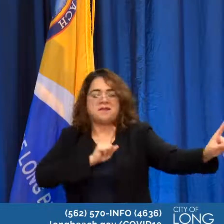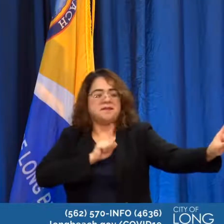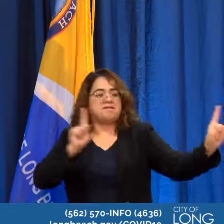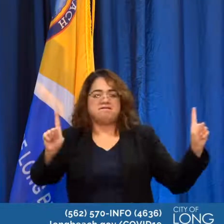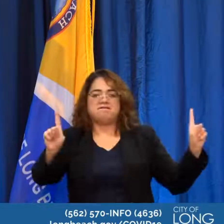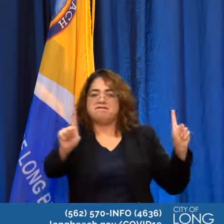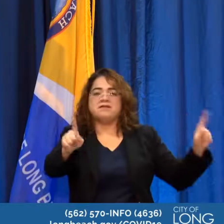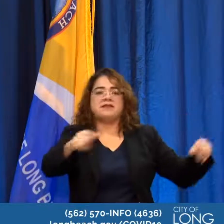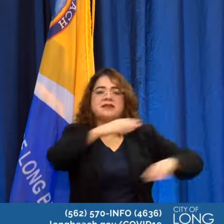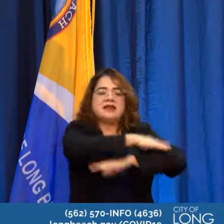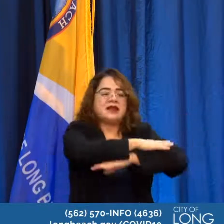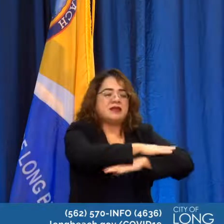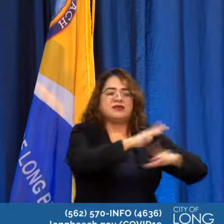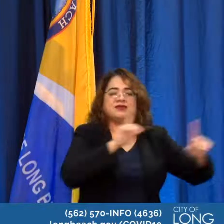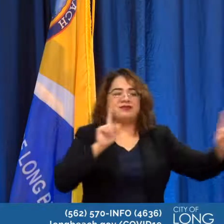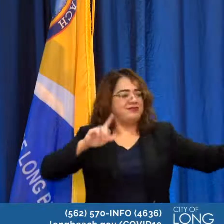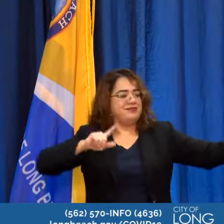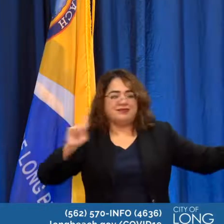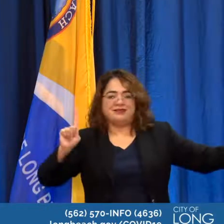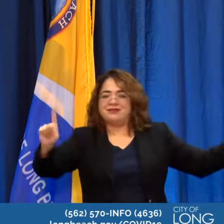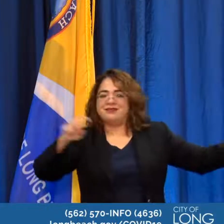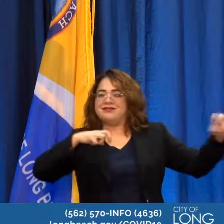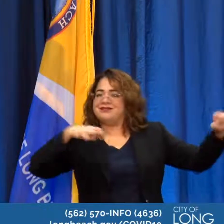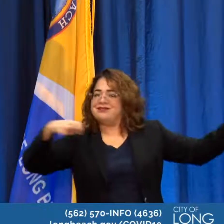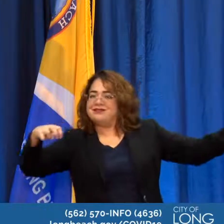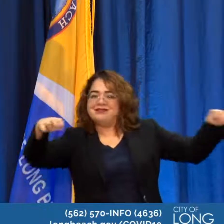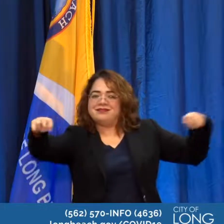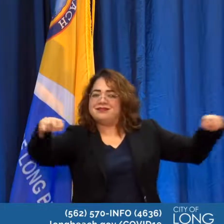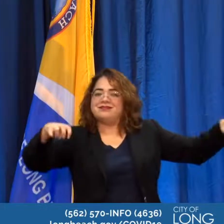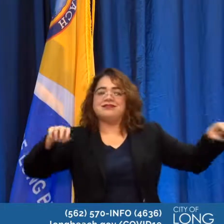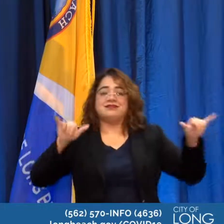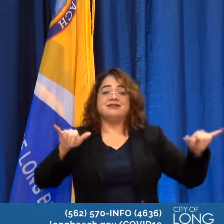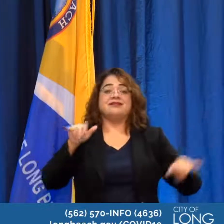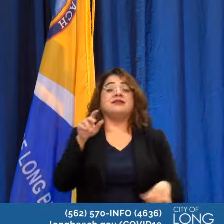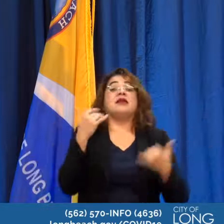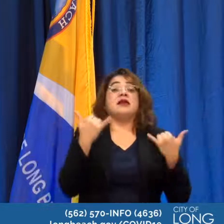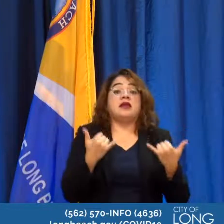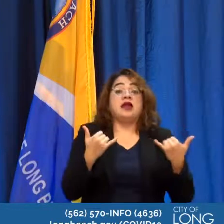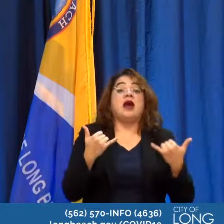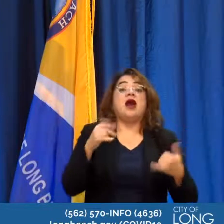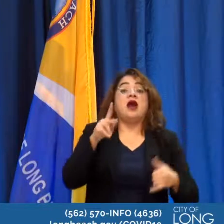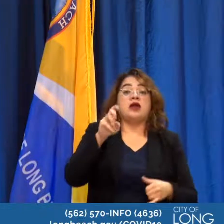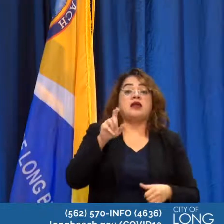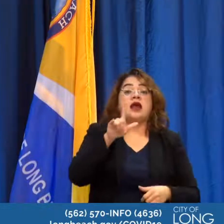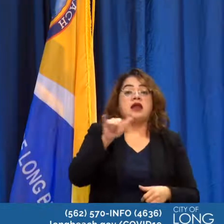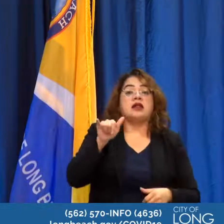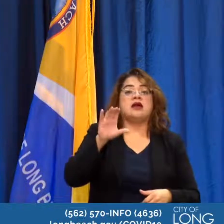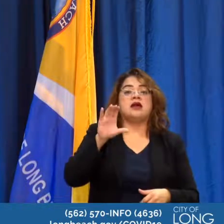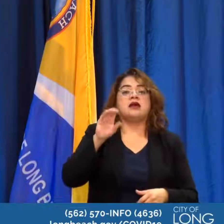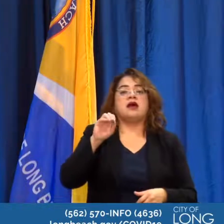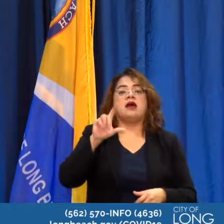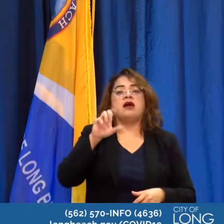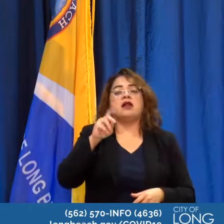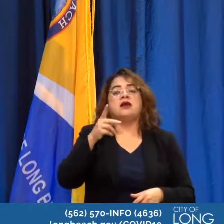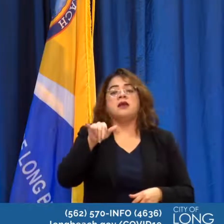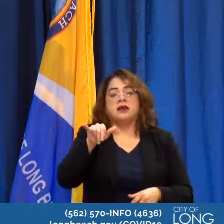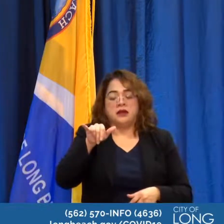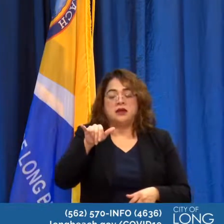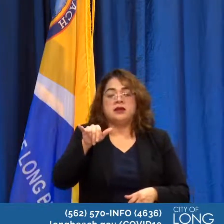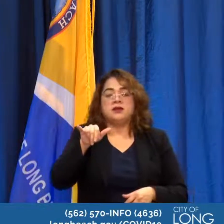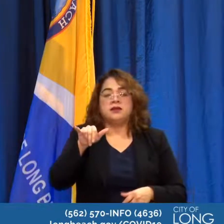we're going to hear from Kelly Colopy, our health director, and continue to get more information out as soon as possible. So thank you. Kelly.